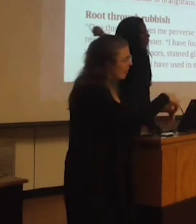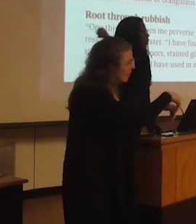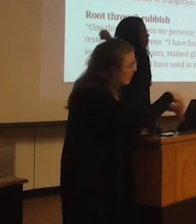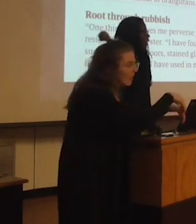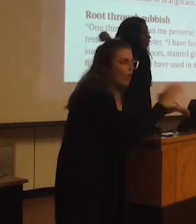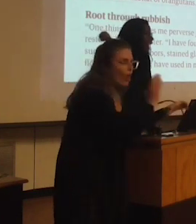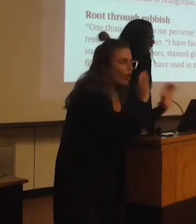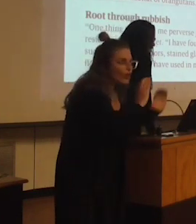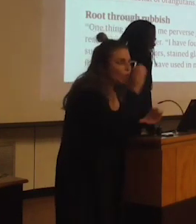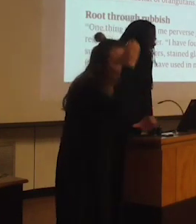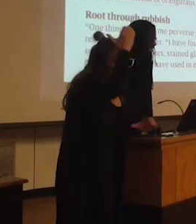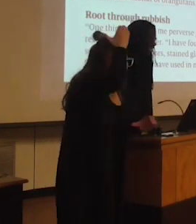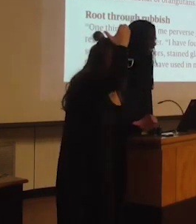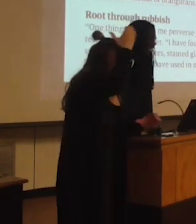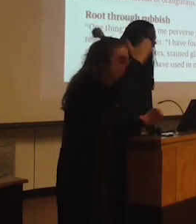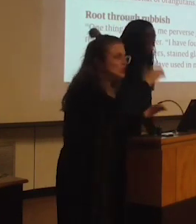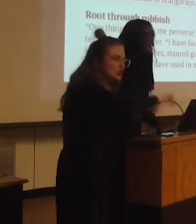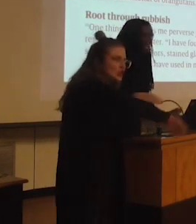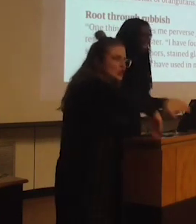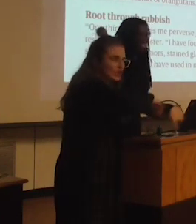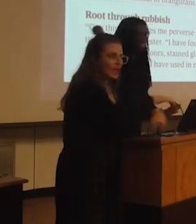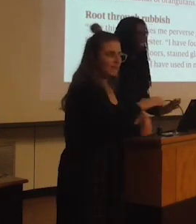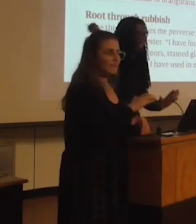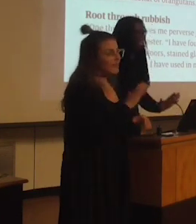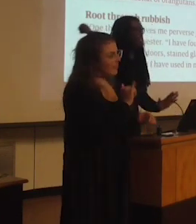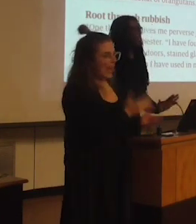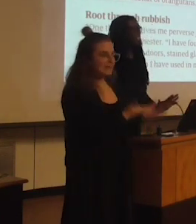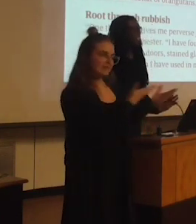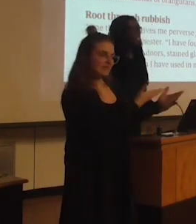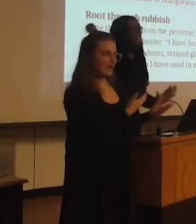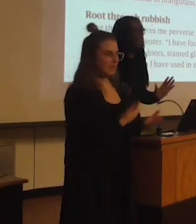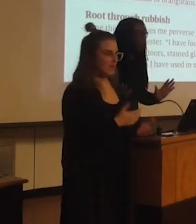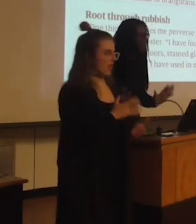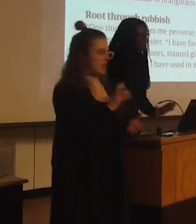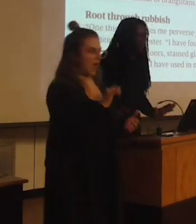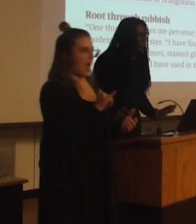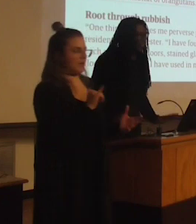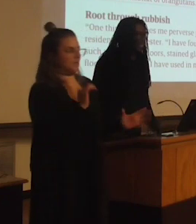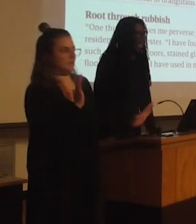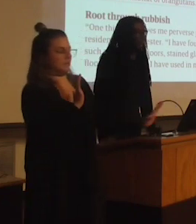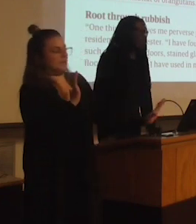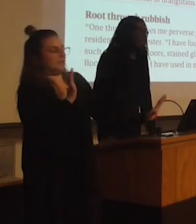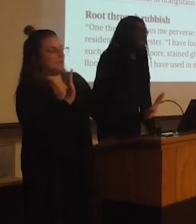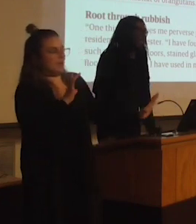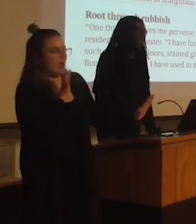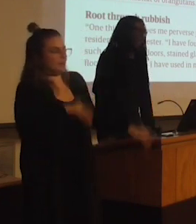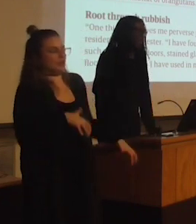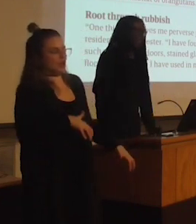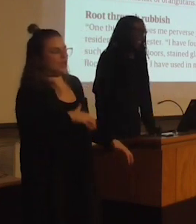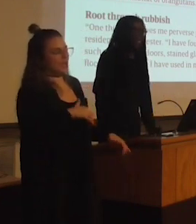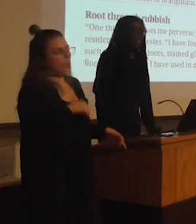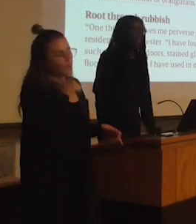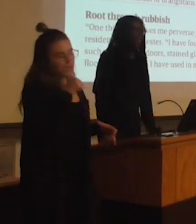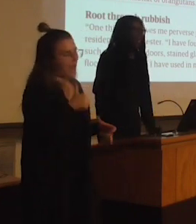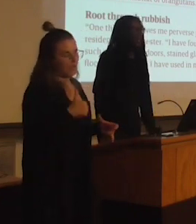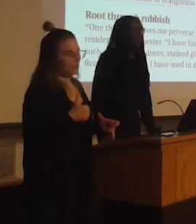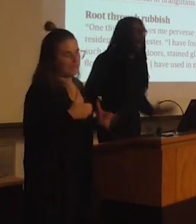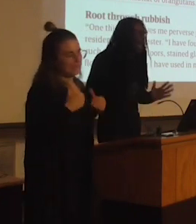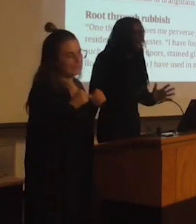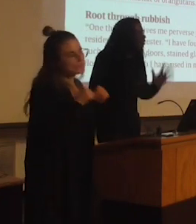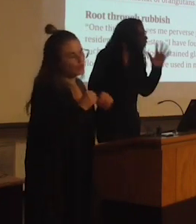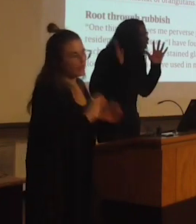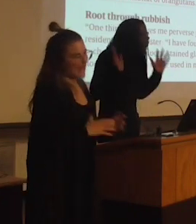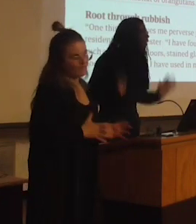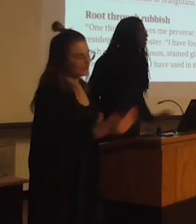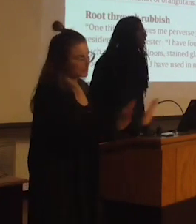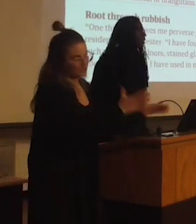root through the trash. That is just categorically absurd, and we're not having this conversation any longer.